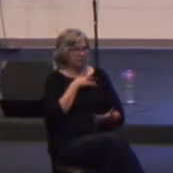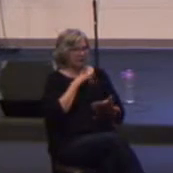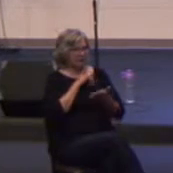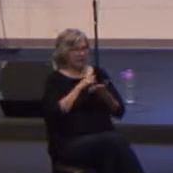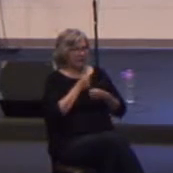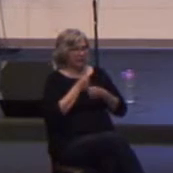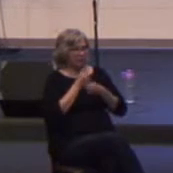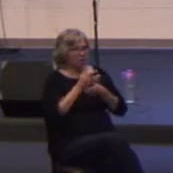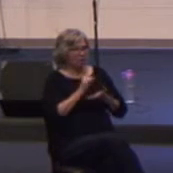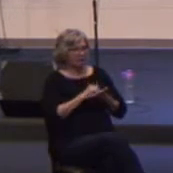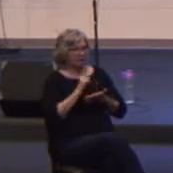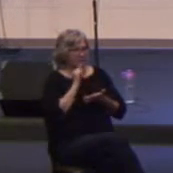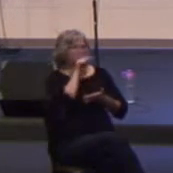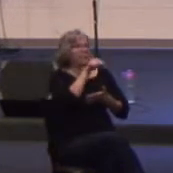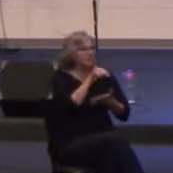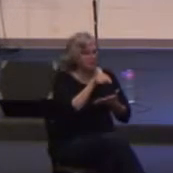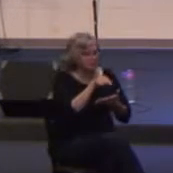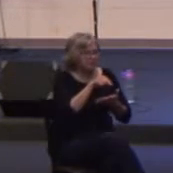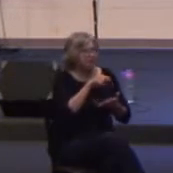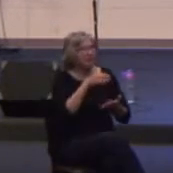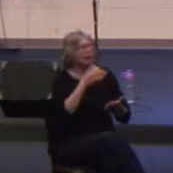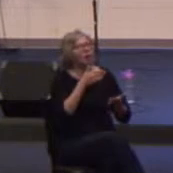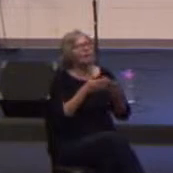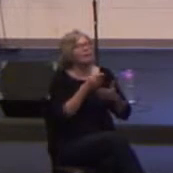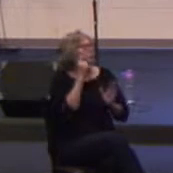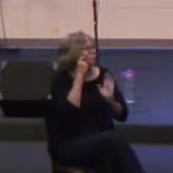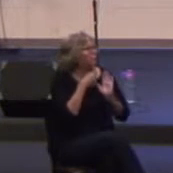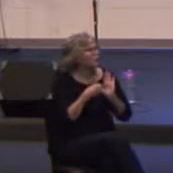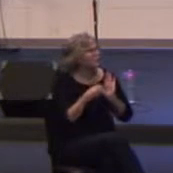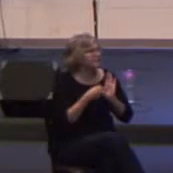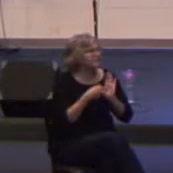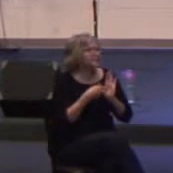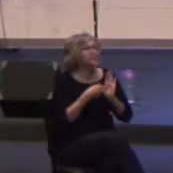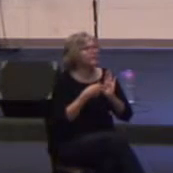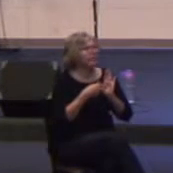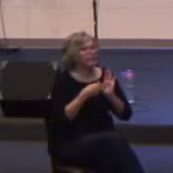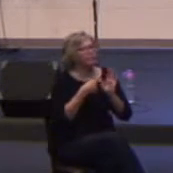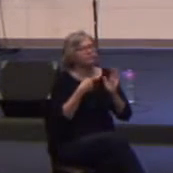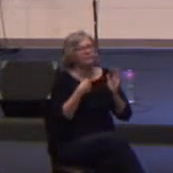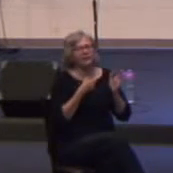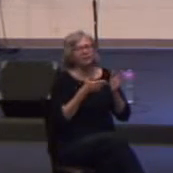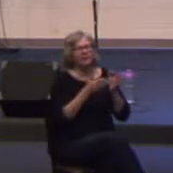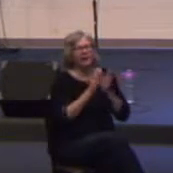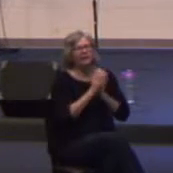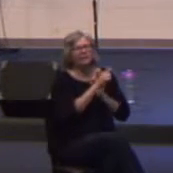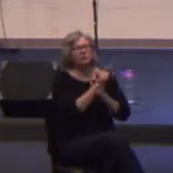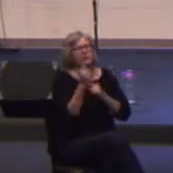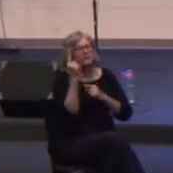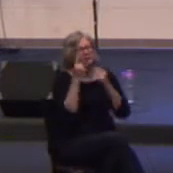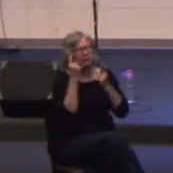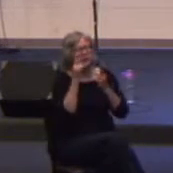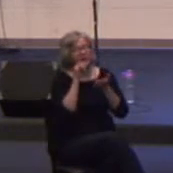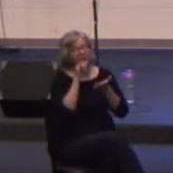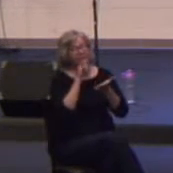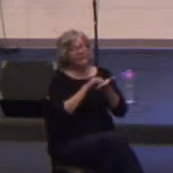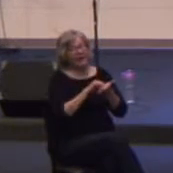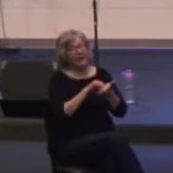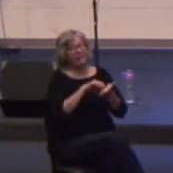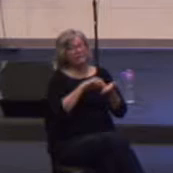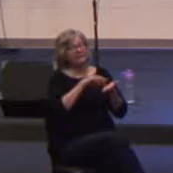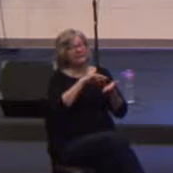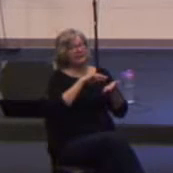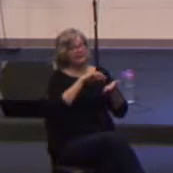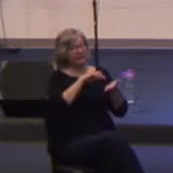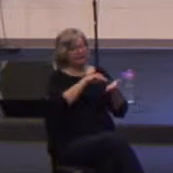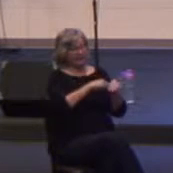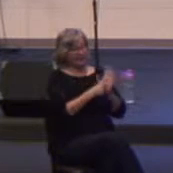it. And wherever that is, whatever you hear, whatever you notice, here's my invitation to you. Would you consider that is an indicator that in